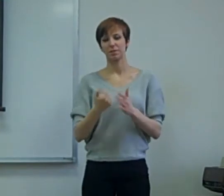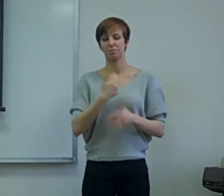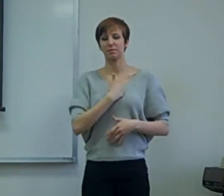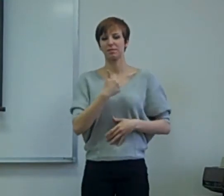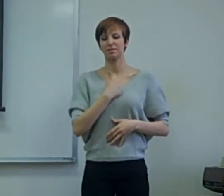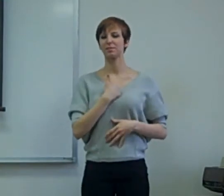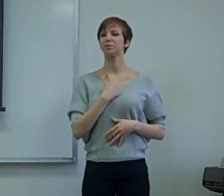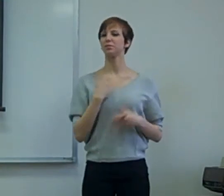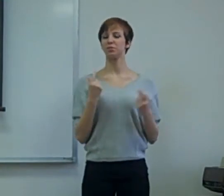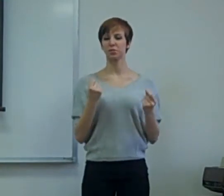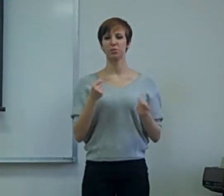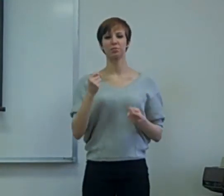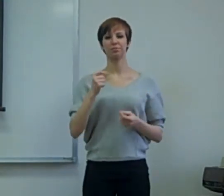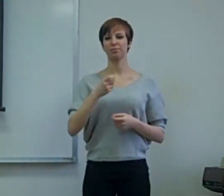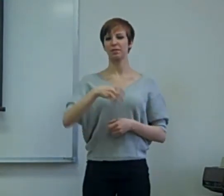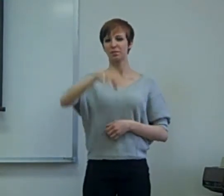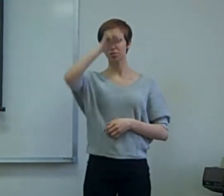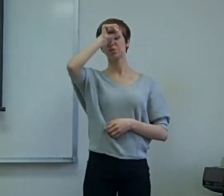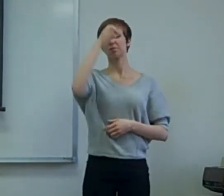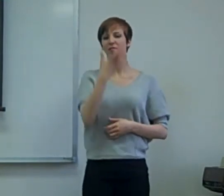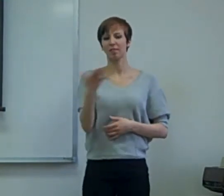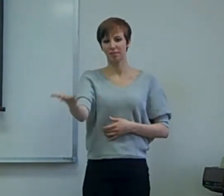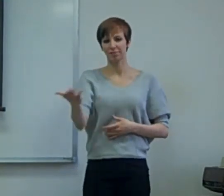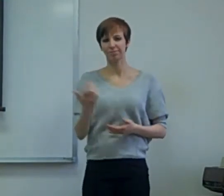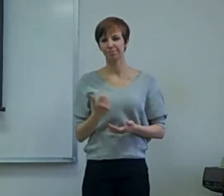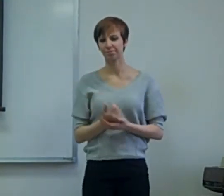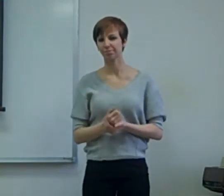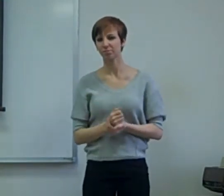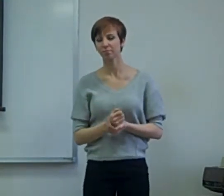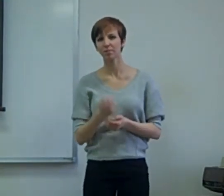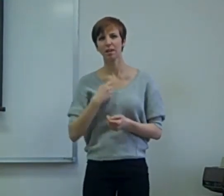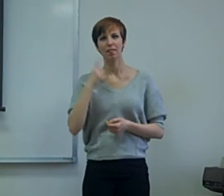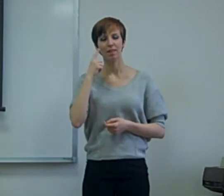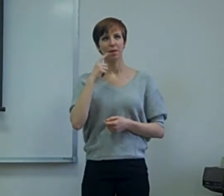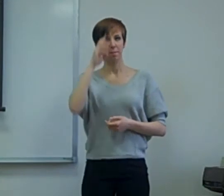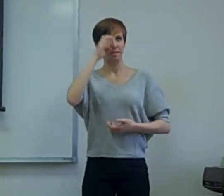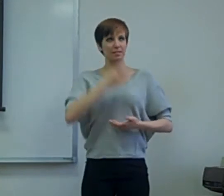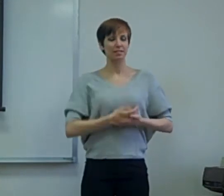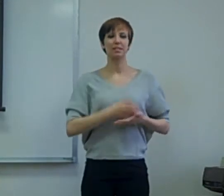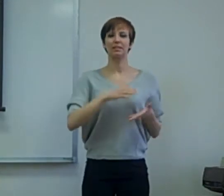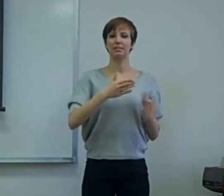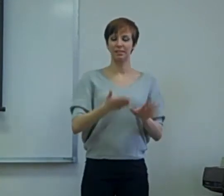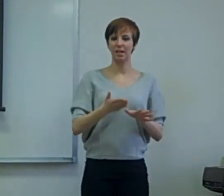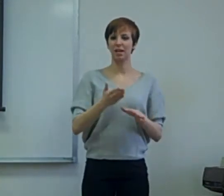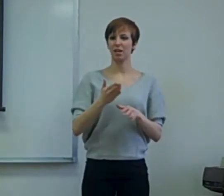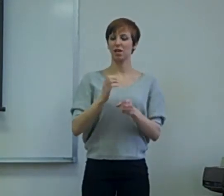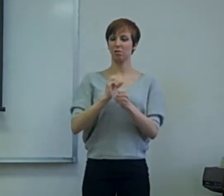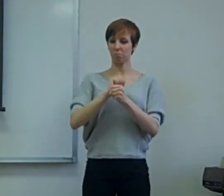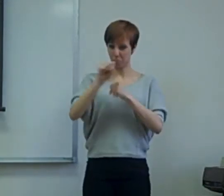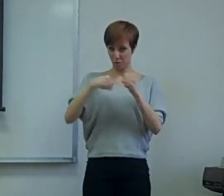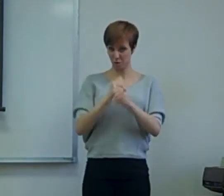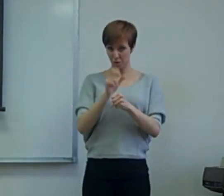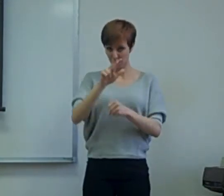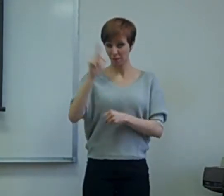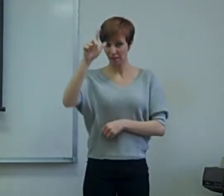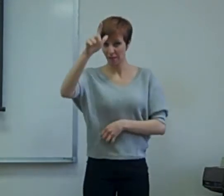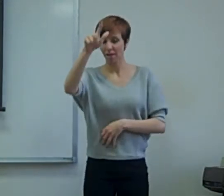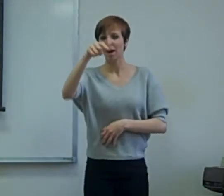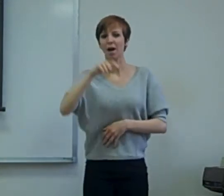okay? So about 3 years after Greg had died, I was shopping with my girlfriend at Target, and